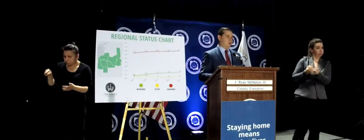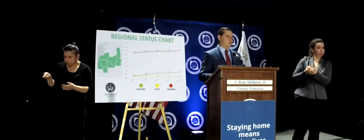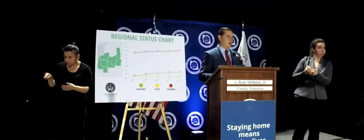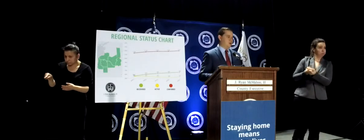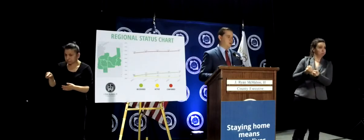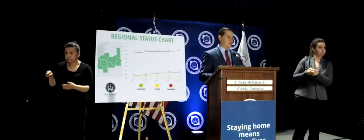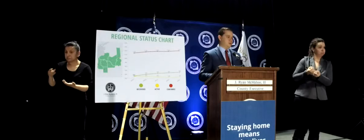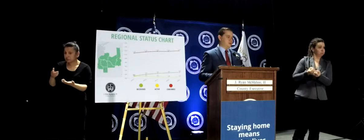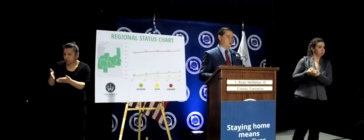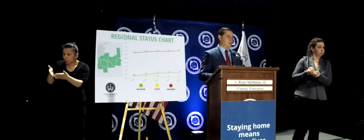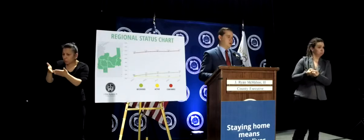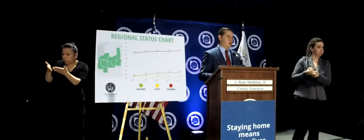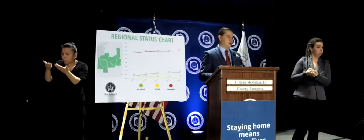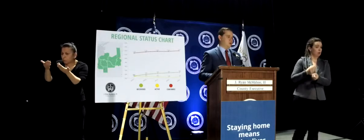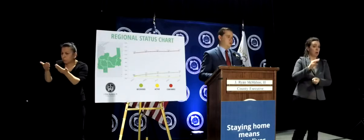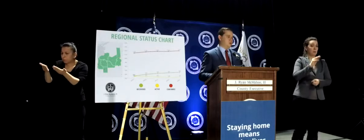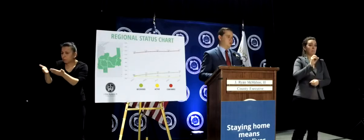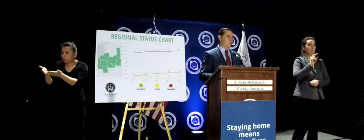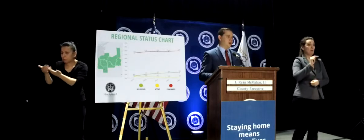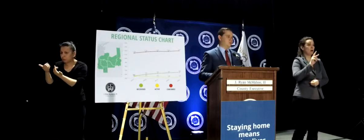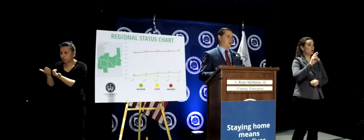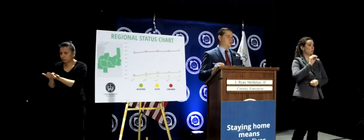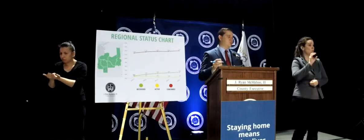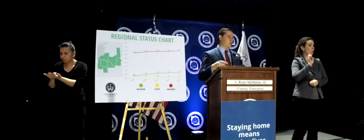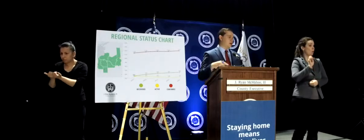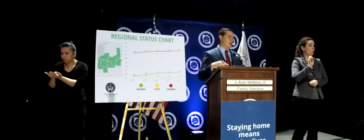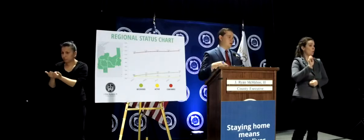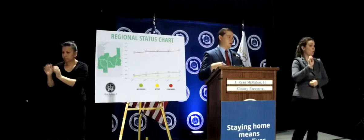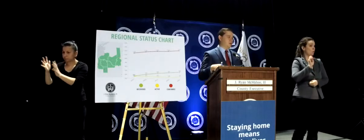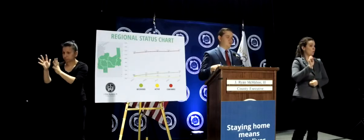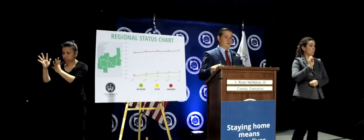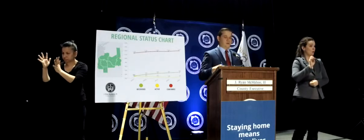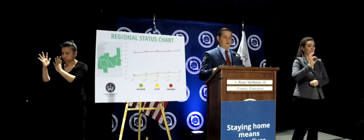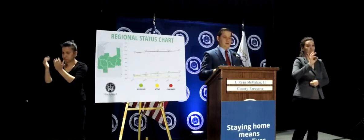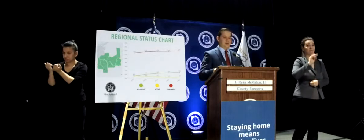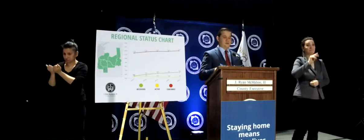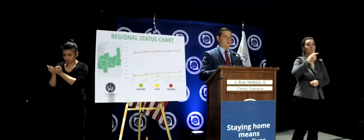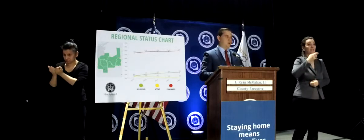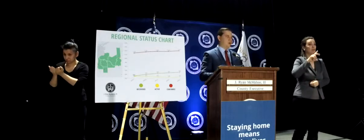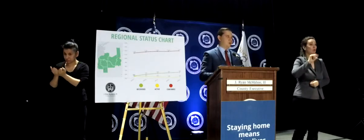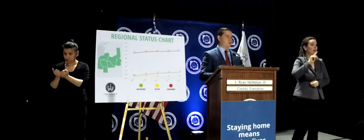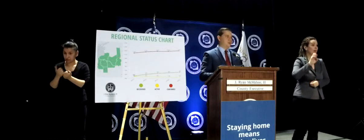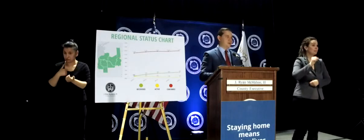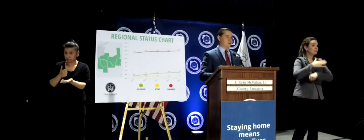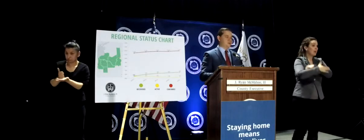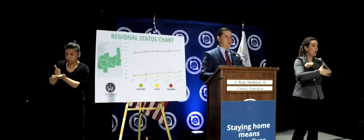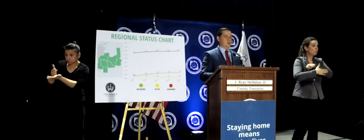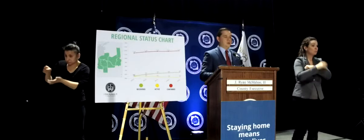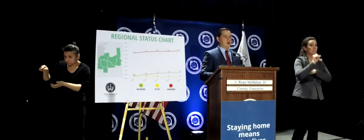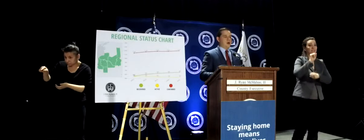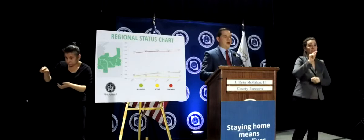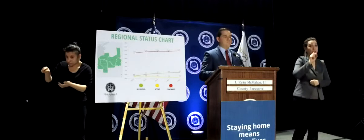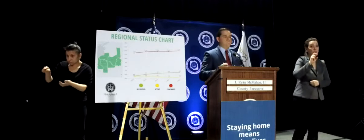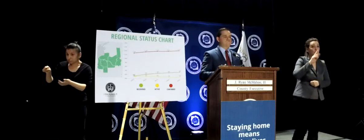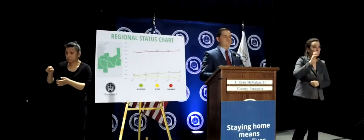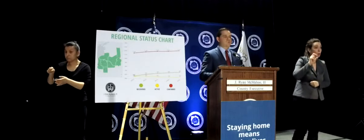the Finger Lakes counties, and certainly we helped out Steuben County in the Finger Lakes not too long ago with test kits,